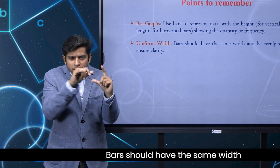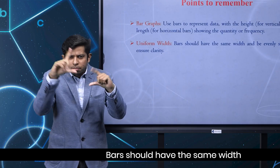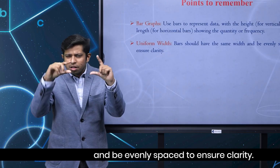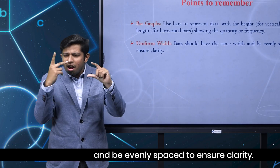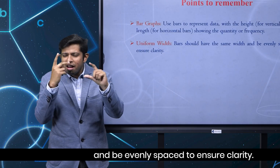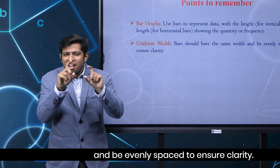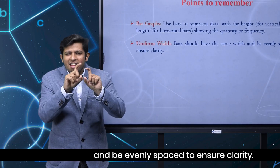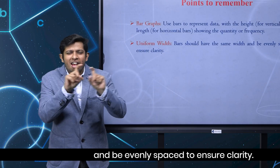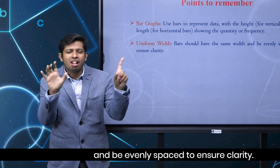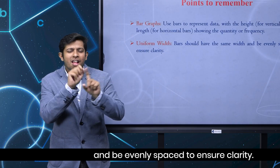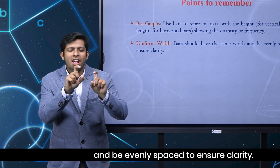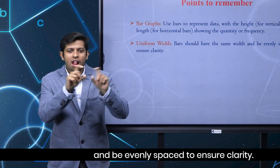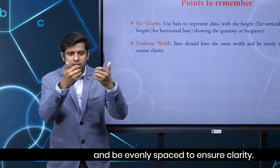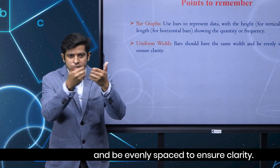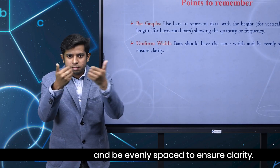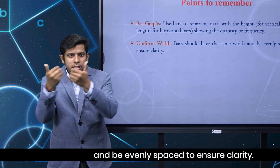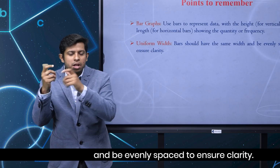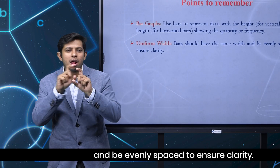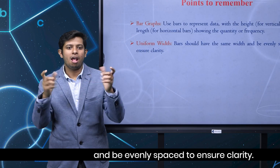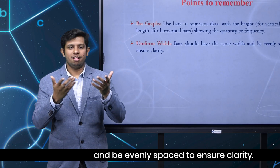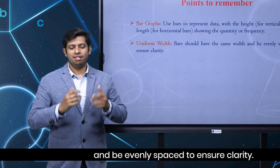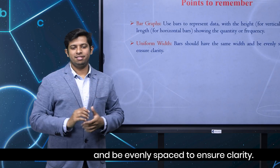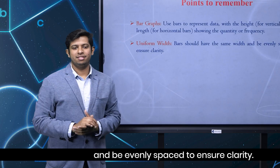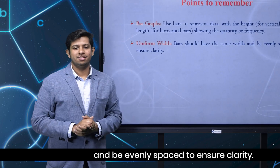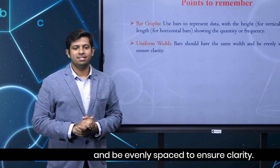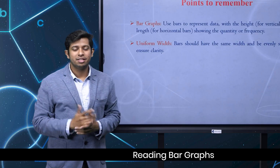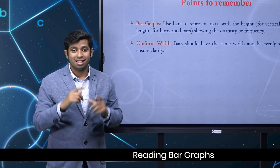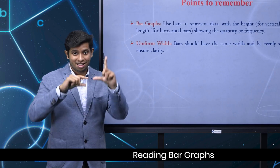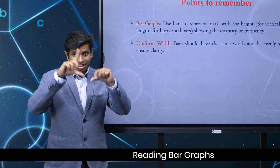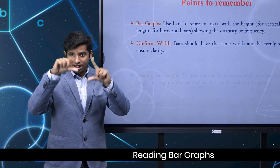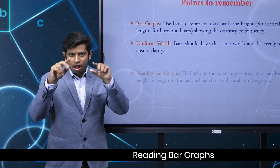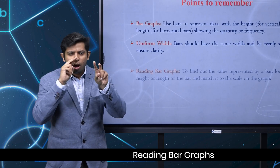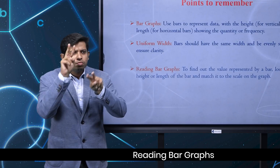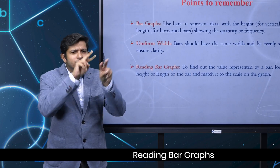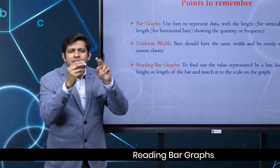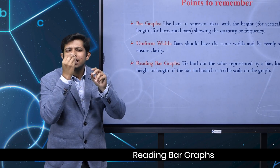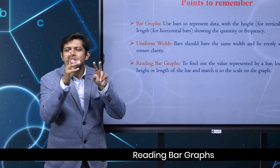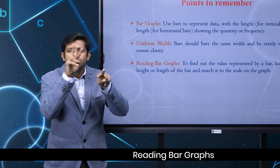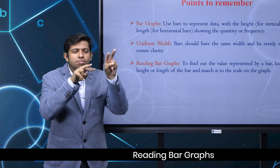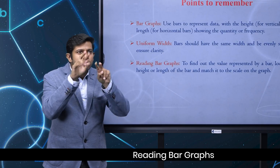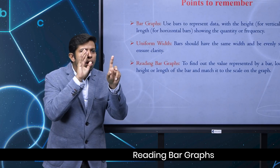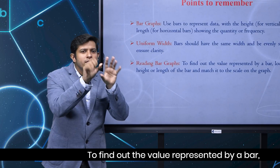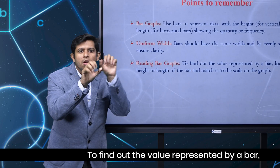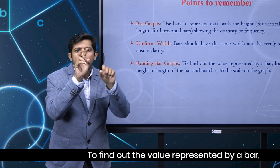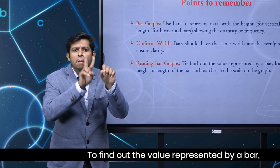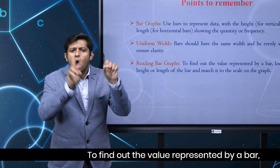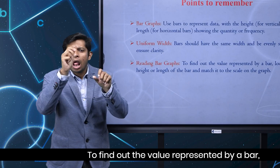width and be evenly spaced to ensure clarity. Reading bar graphs. To find out the